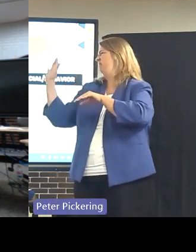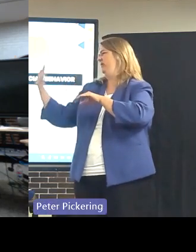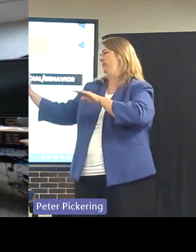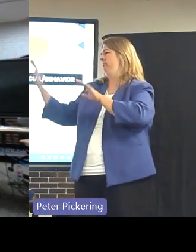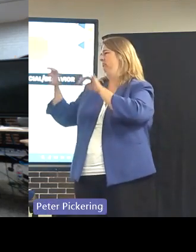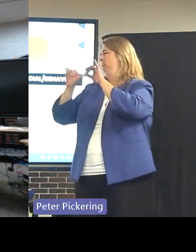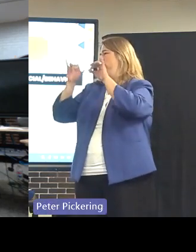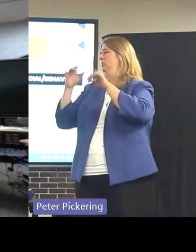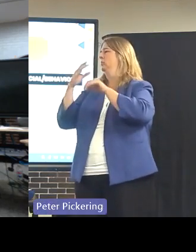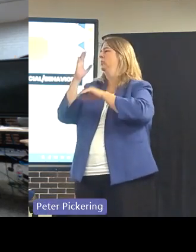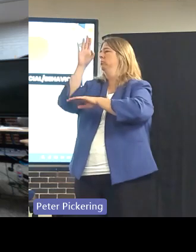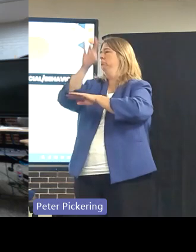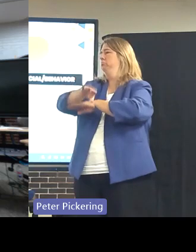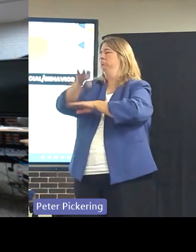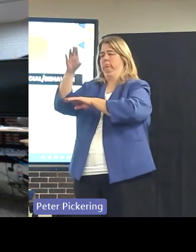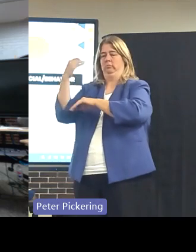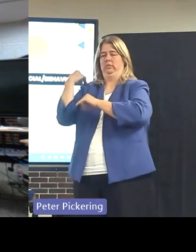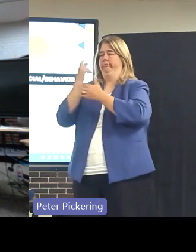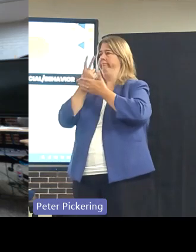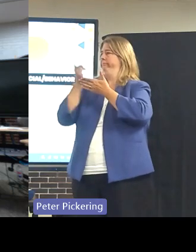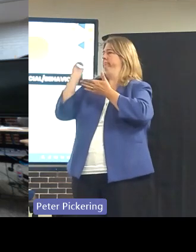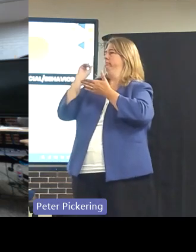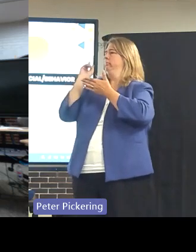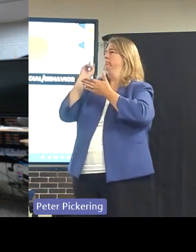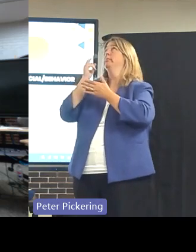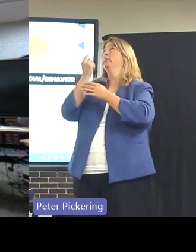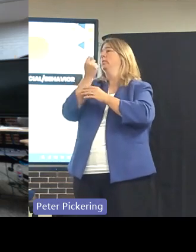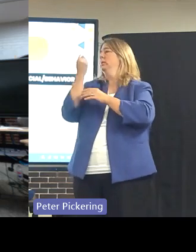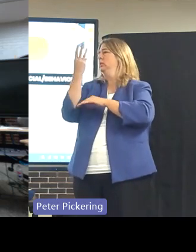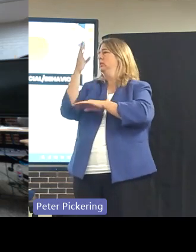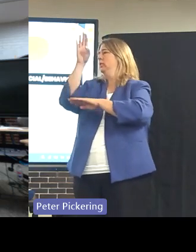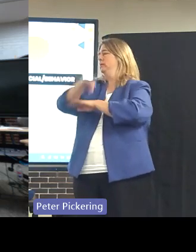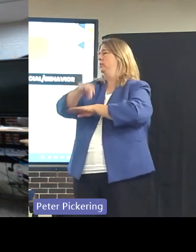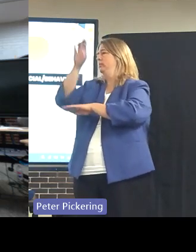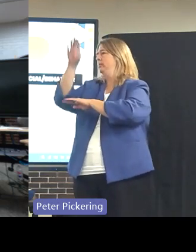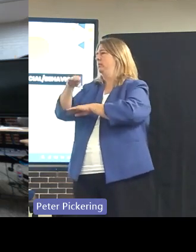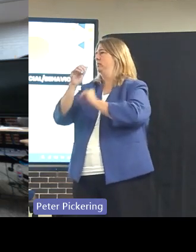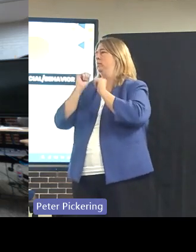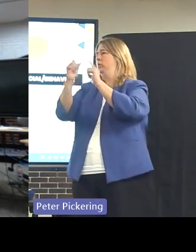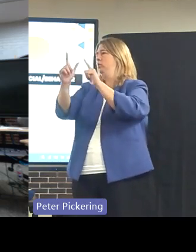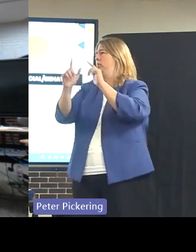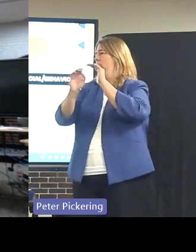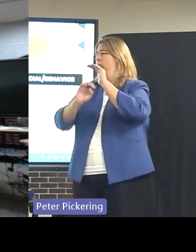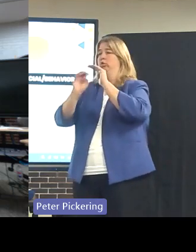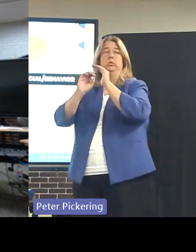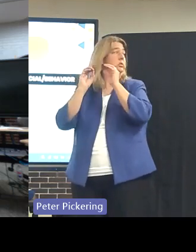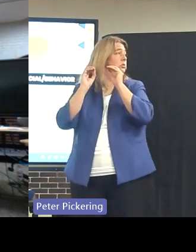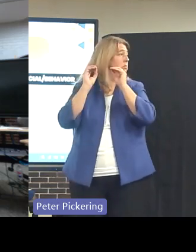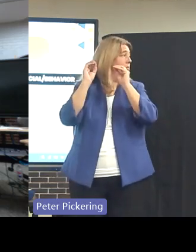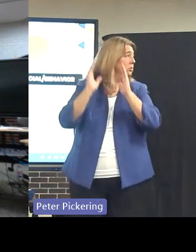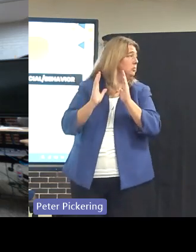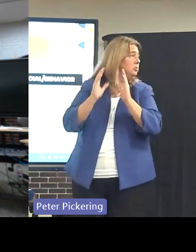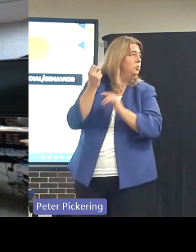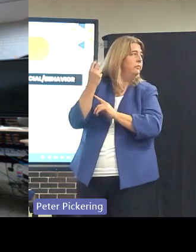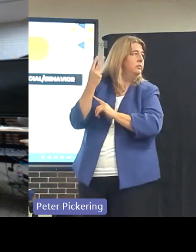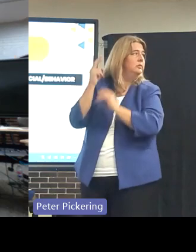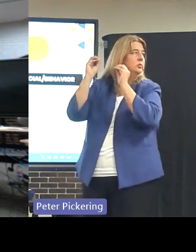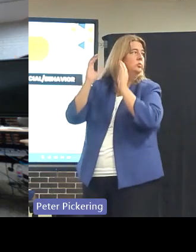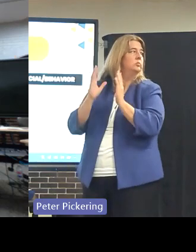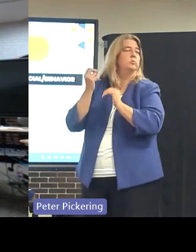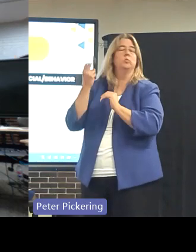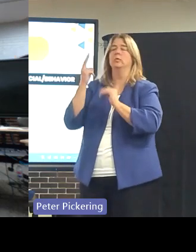training, but it was 4 hours each because it was a virtual session. So it happened 2 weeks ago. They did it in the afternoon on Tuesdays and Wednesdays.